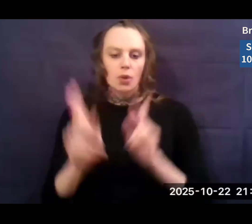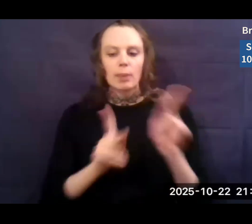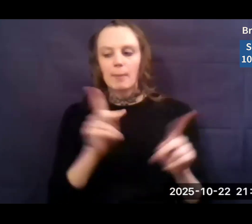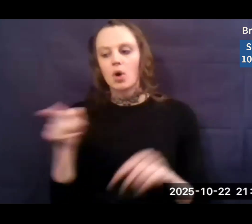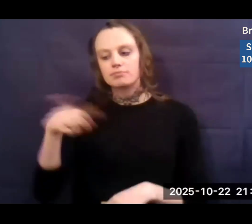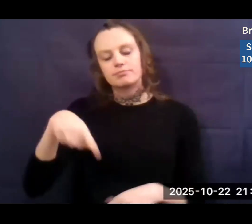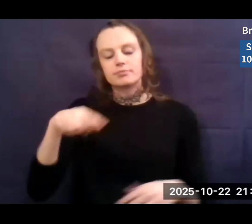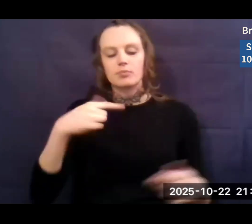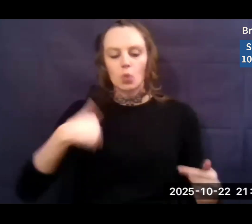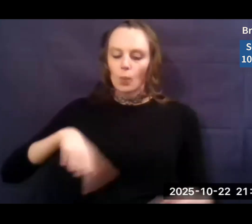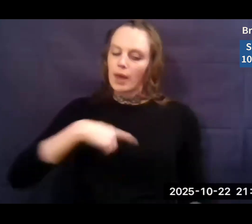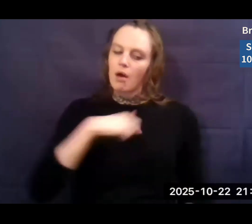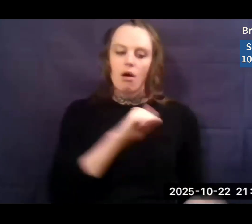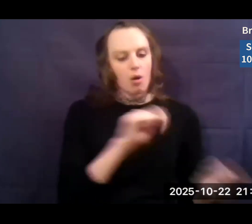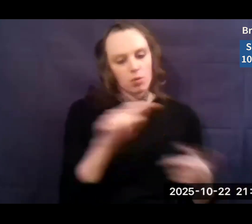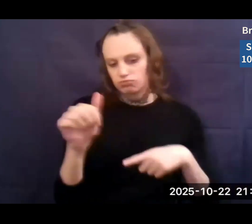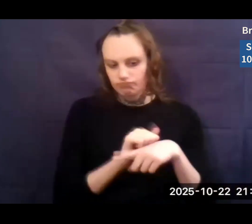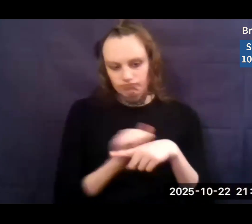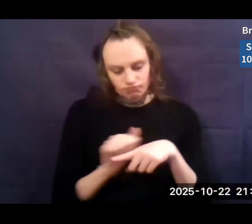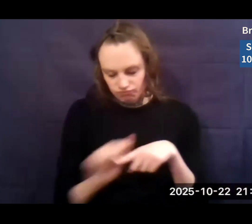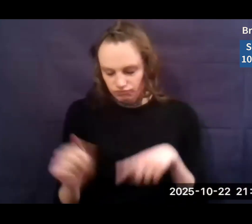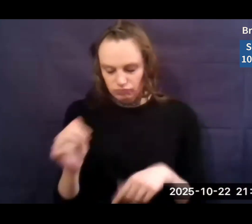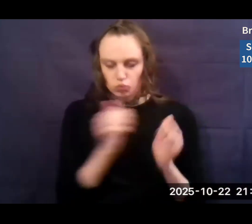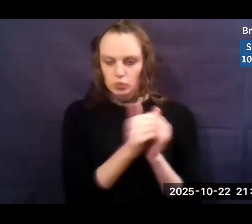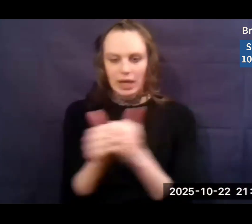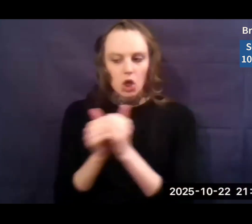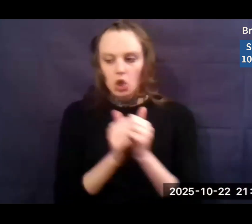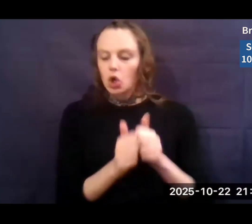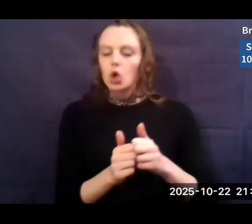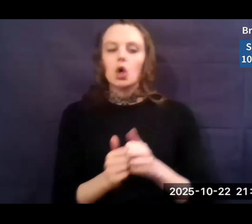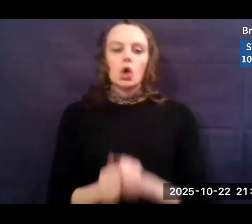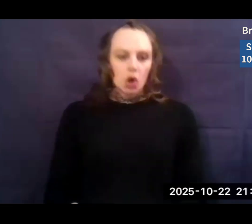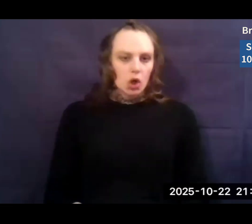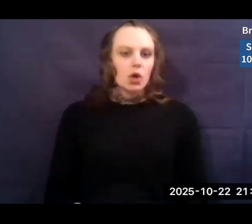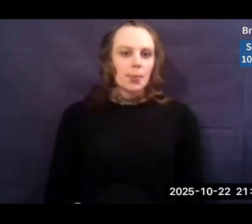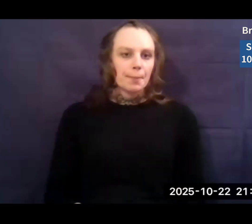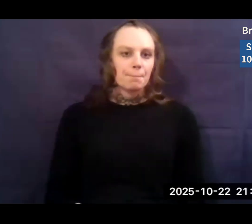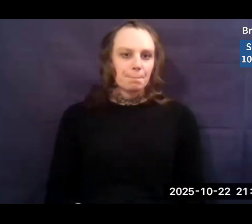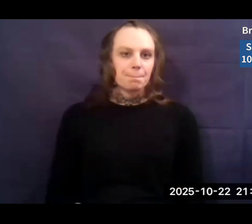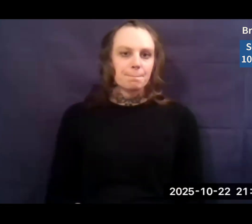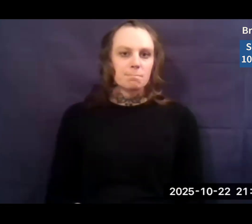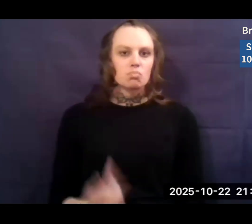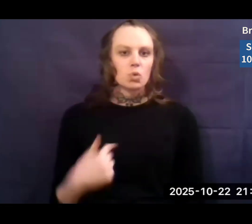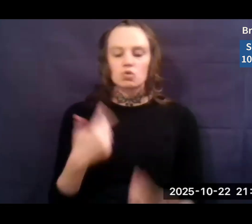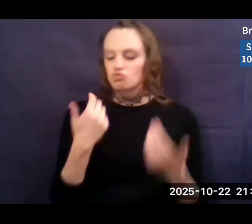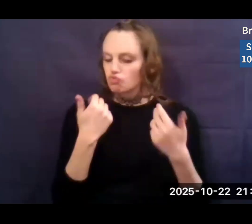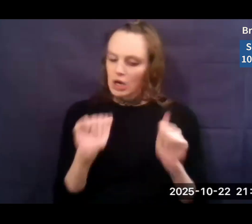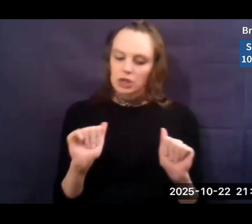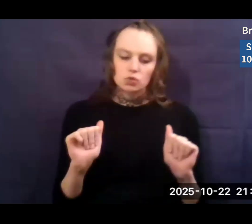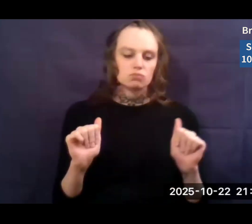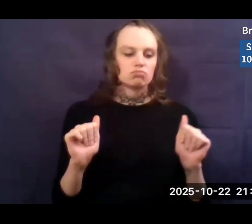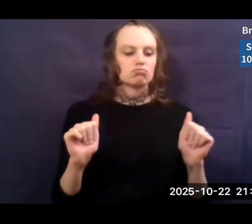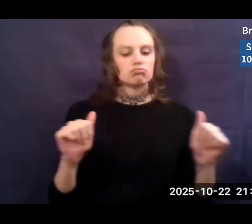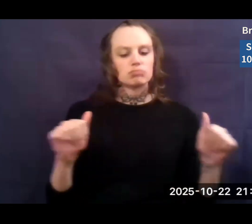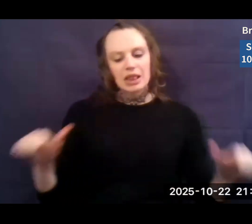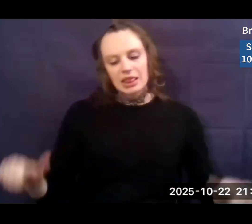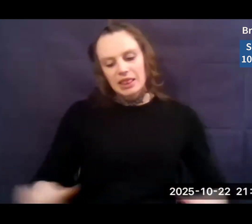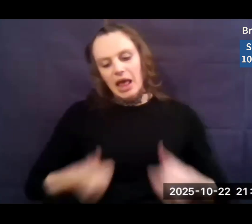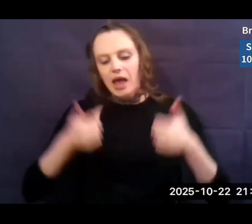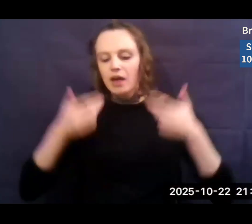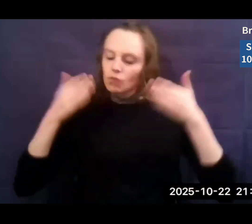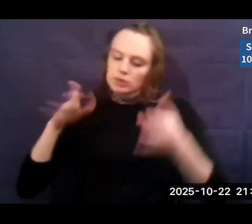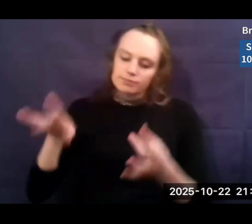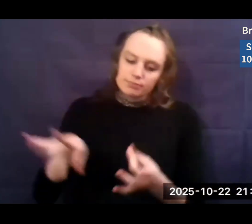same principles, who are trying to live um, in a spiritual